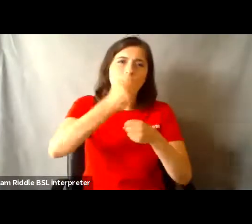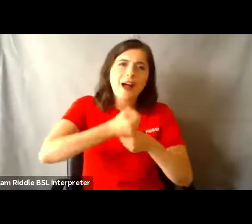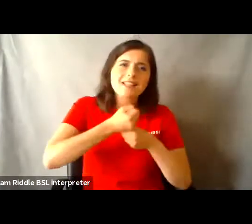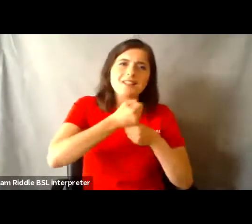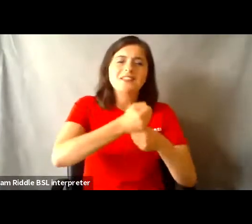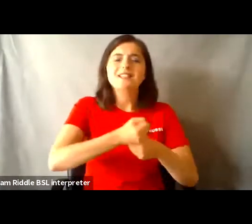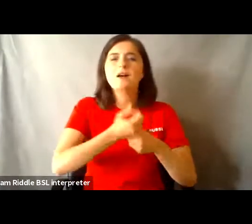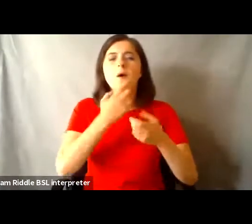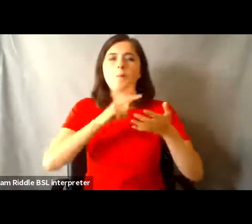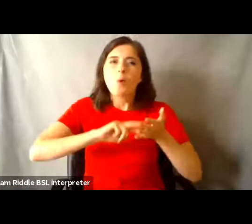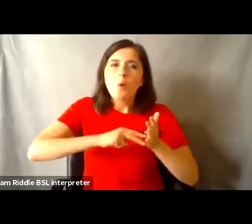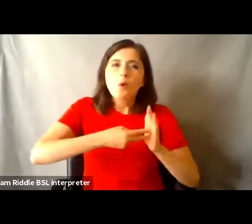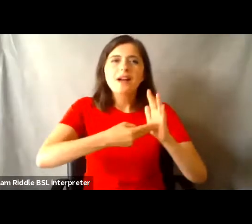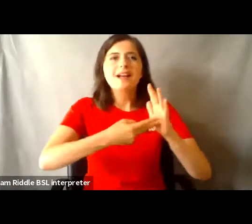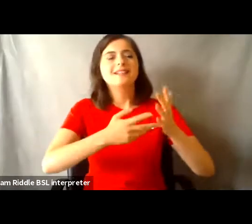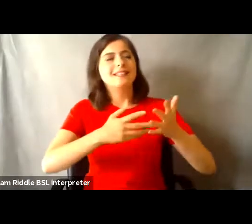stuff.